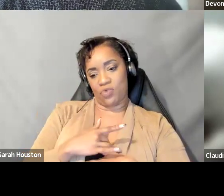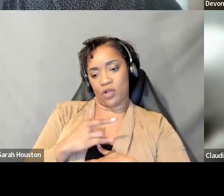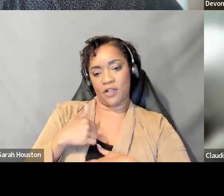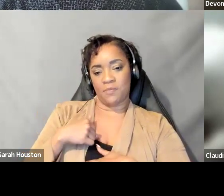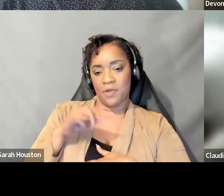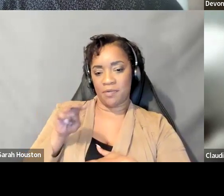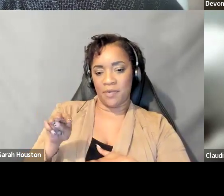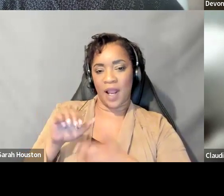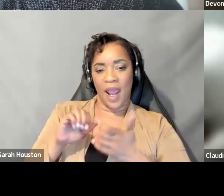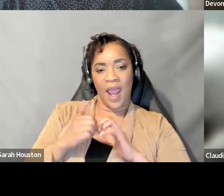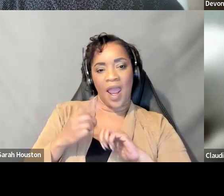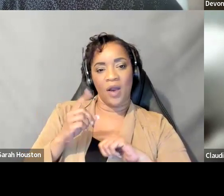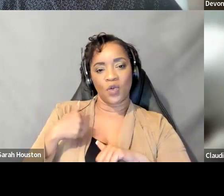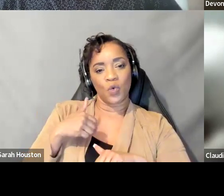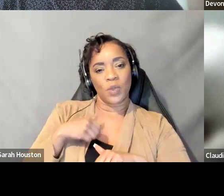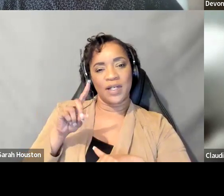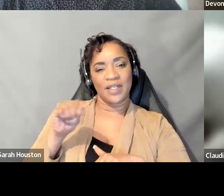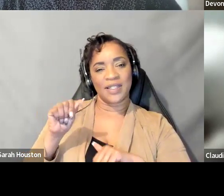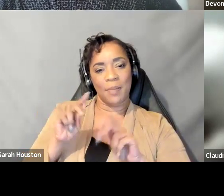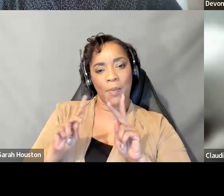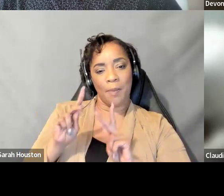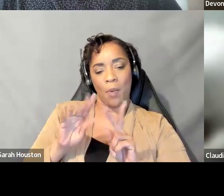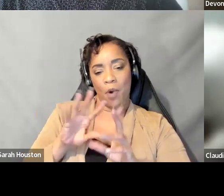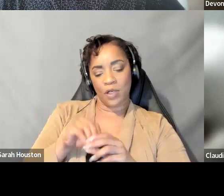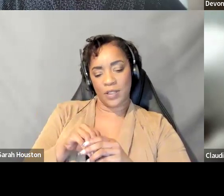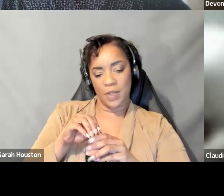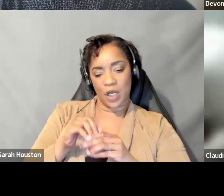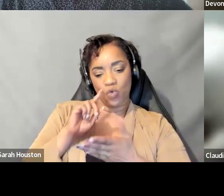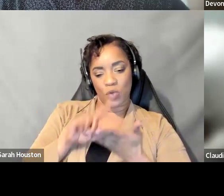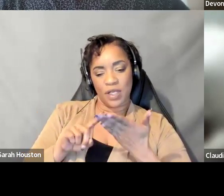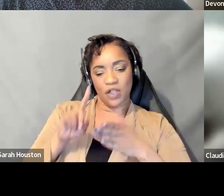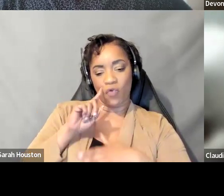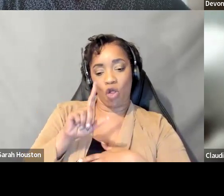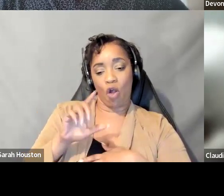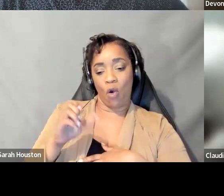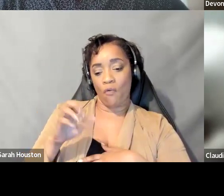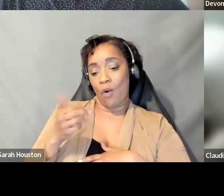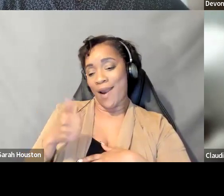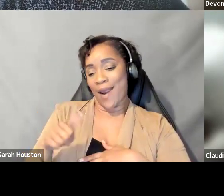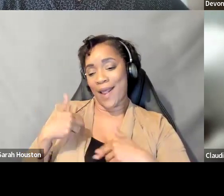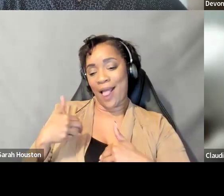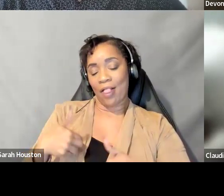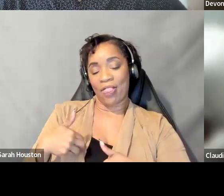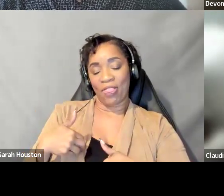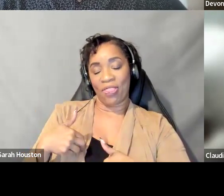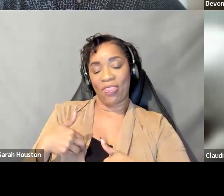we disabled people participate in research for long COVID or any health condition if we cannot safely participate?